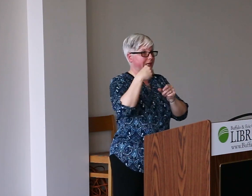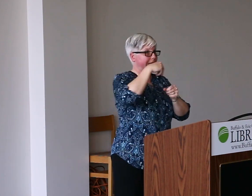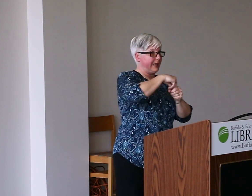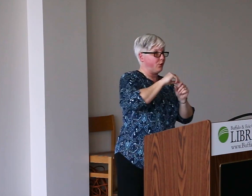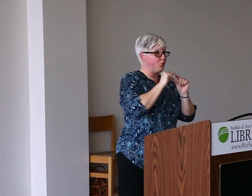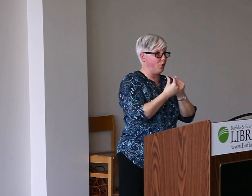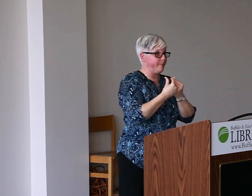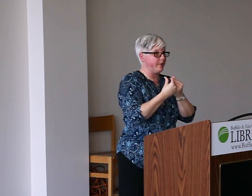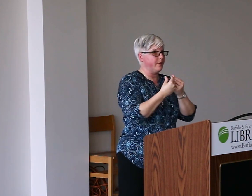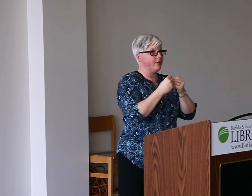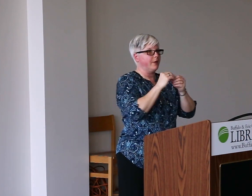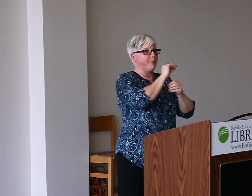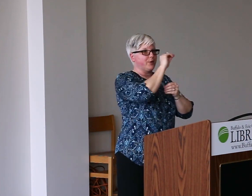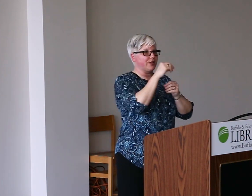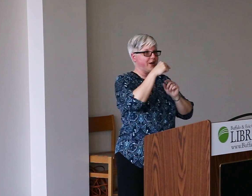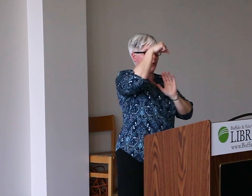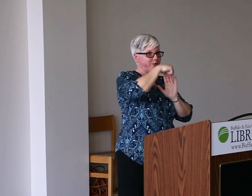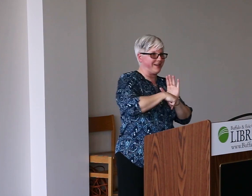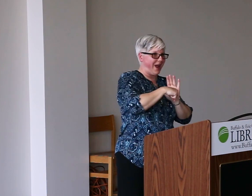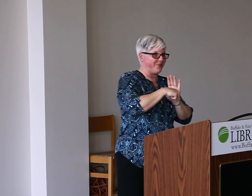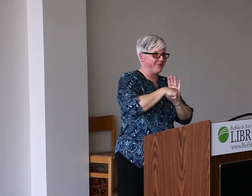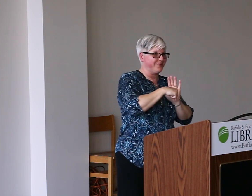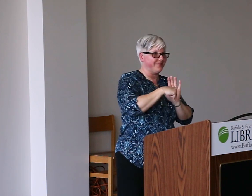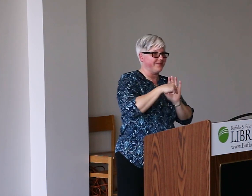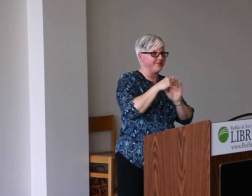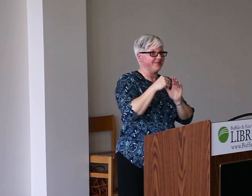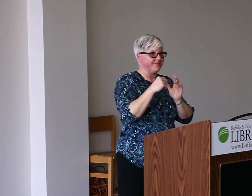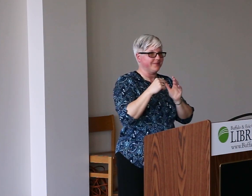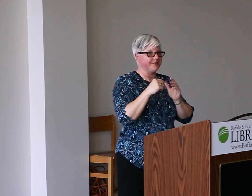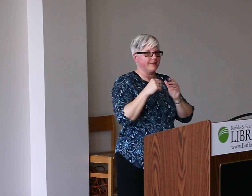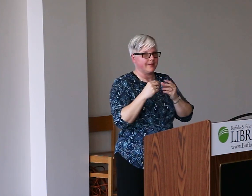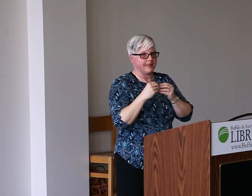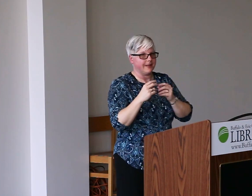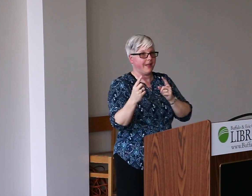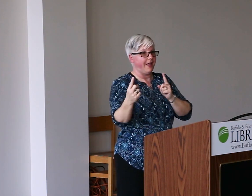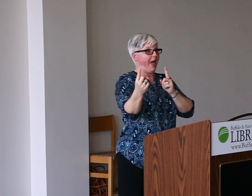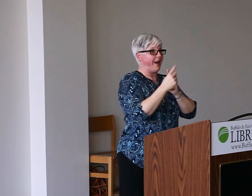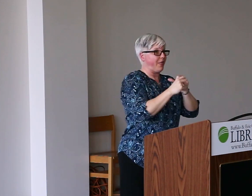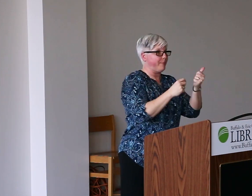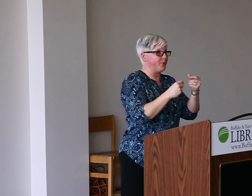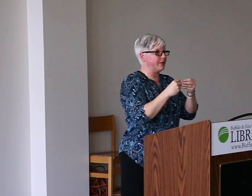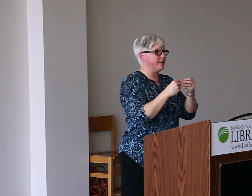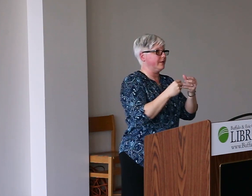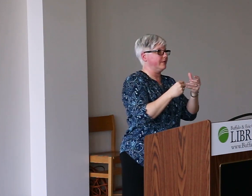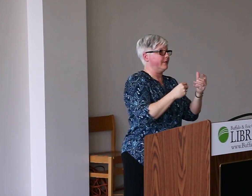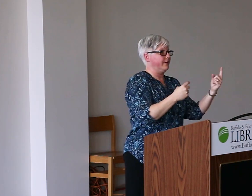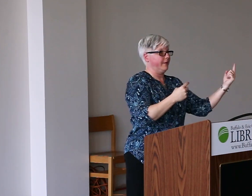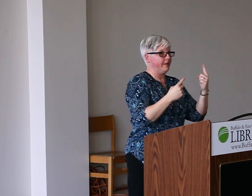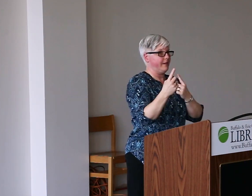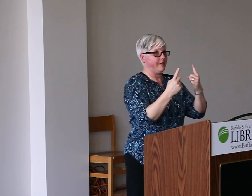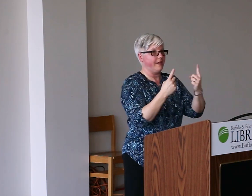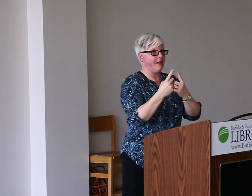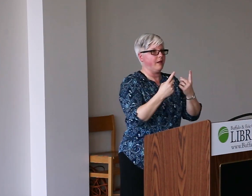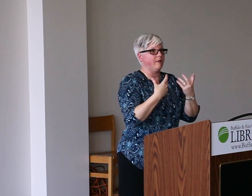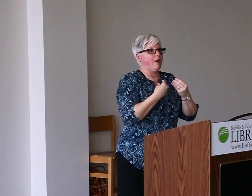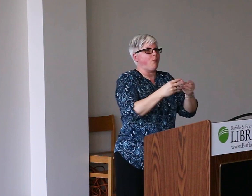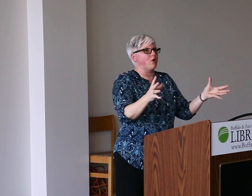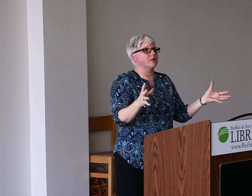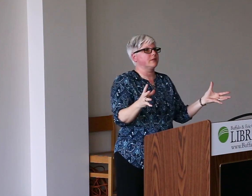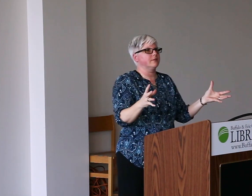add another person into that group, then the percentage goes down. Add another person. You keep adding people and it's a